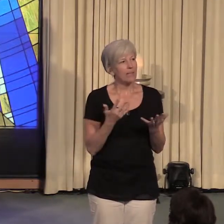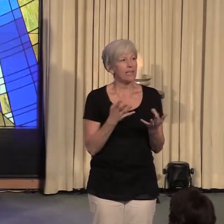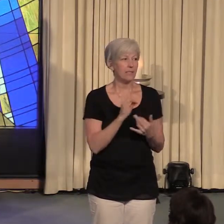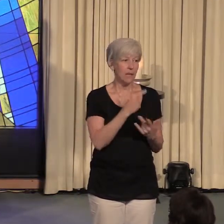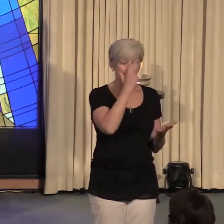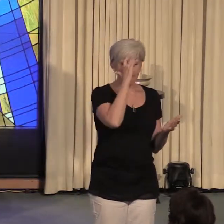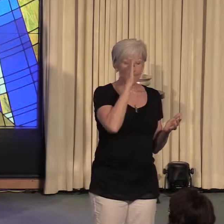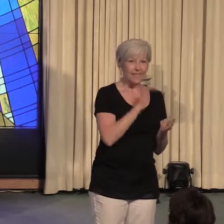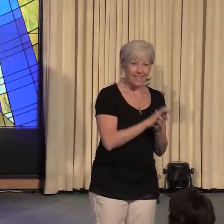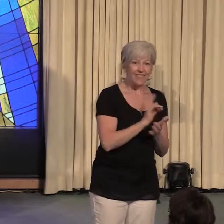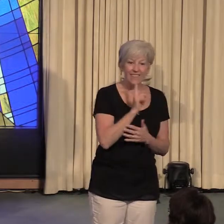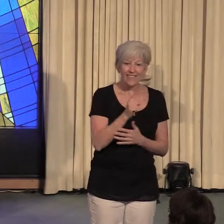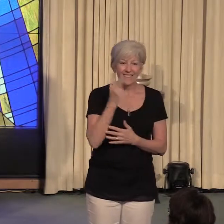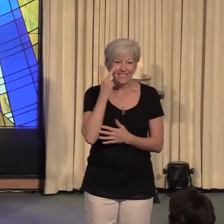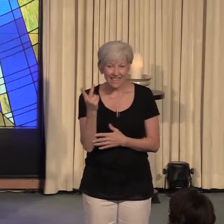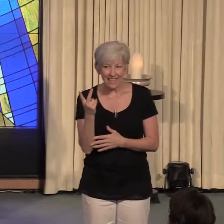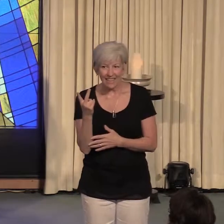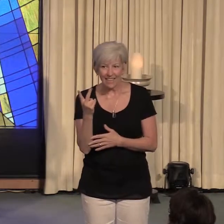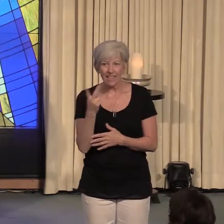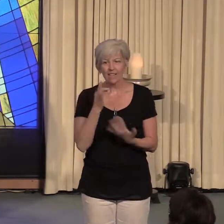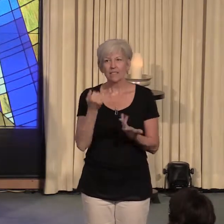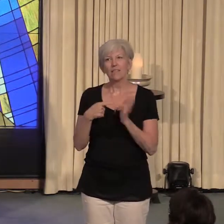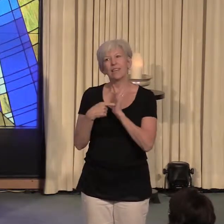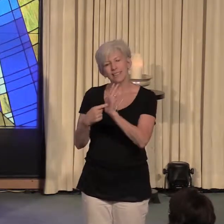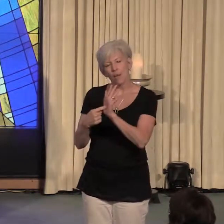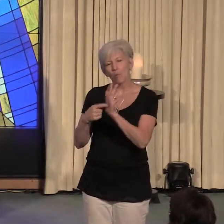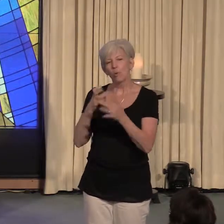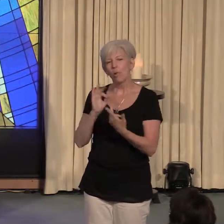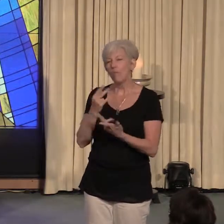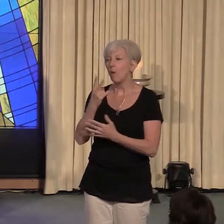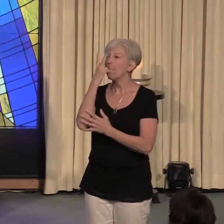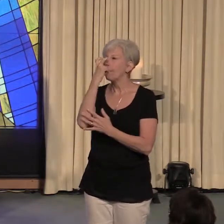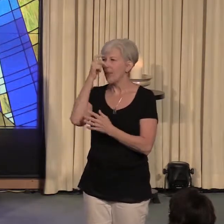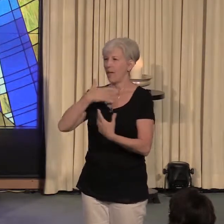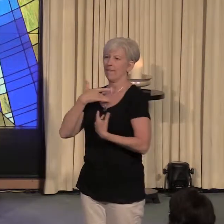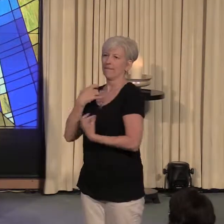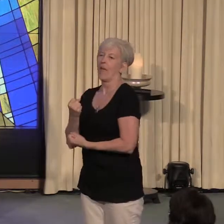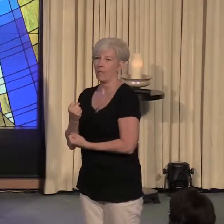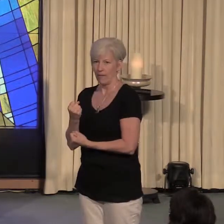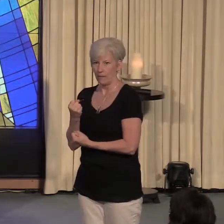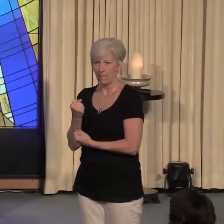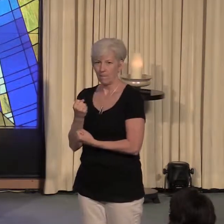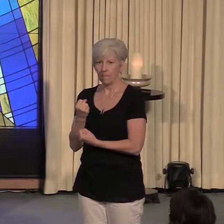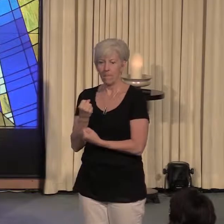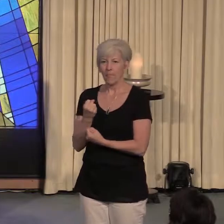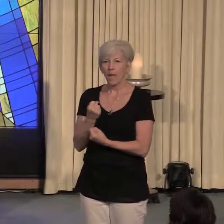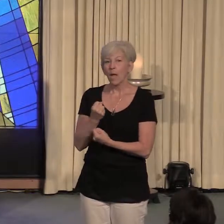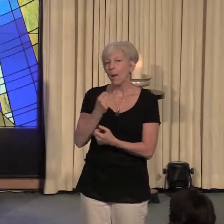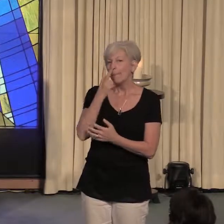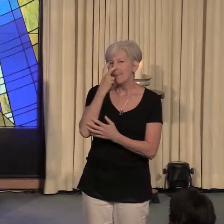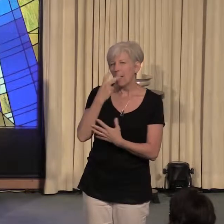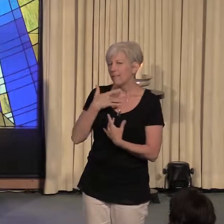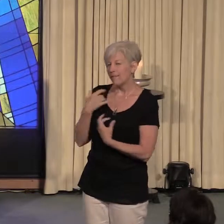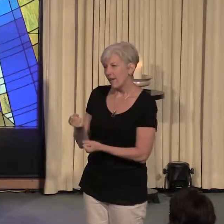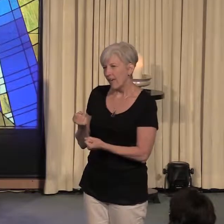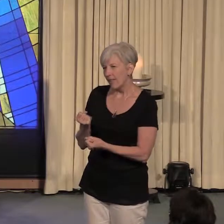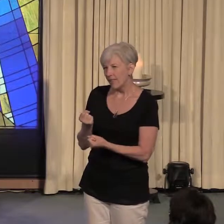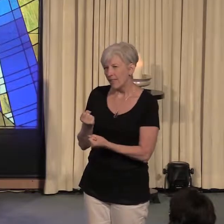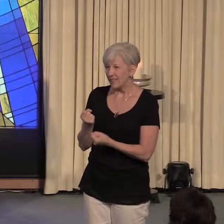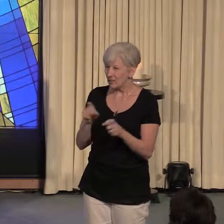seeing as in an example of blind faith. And blind faith is also not